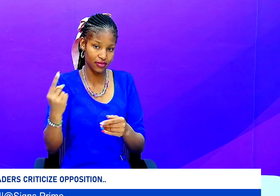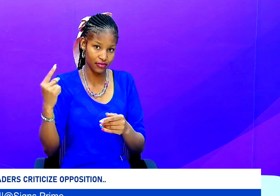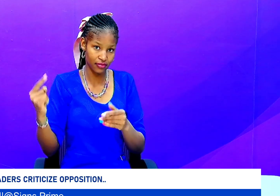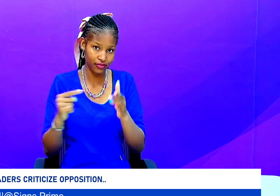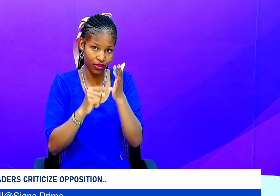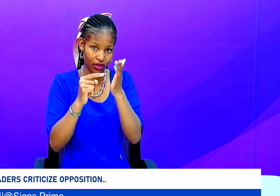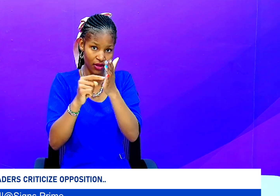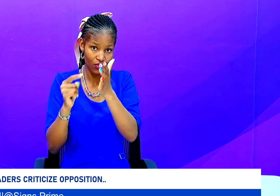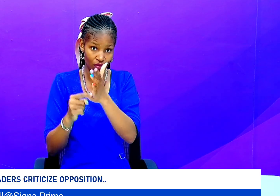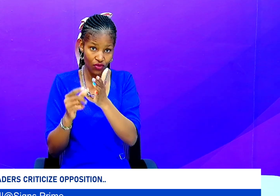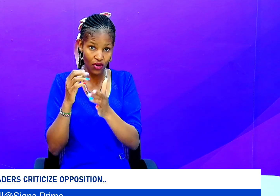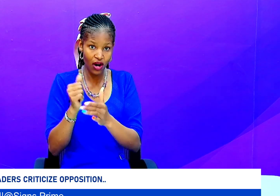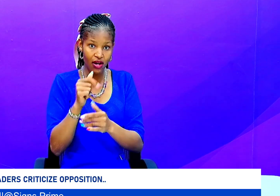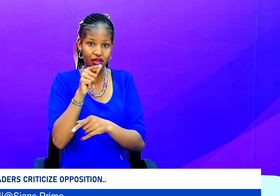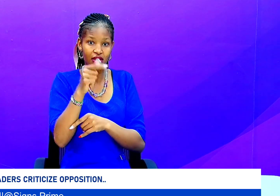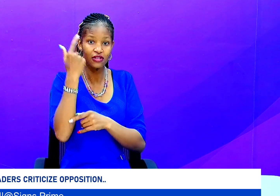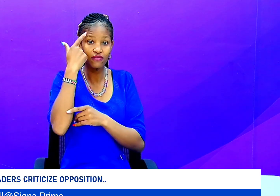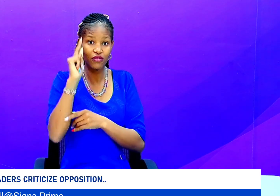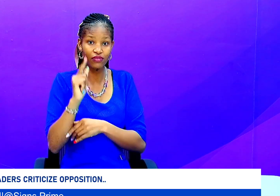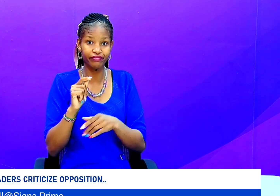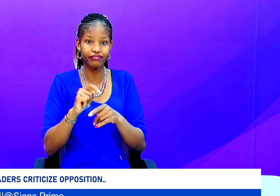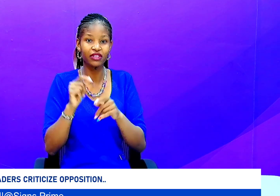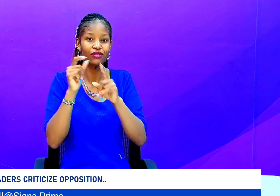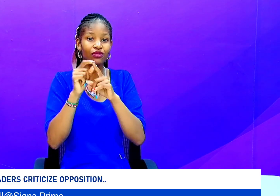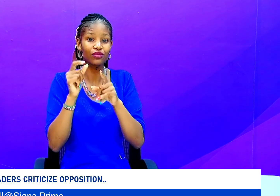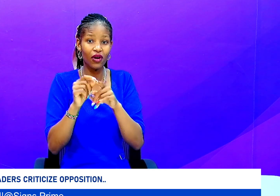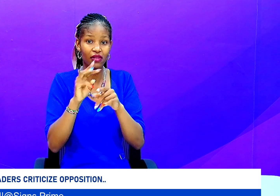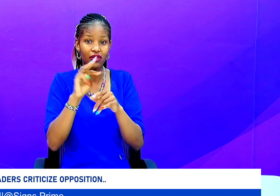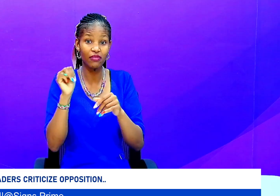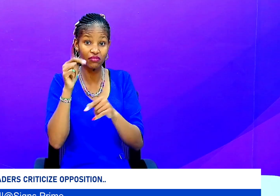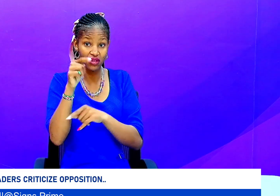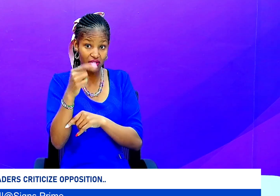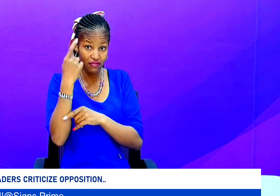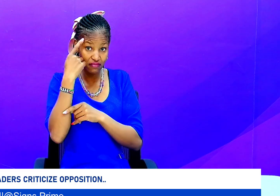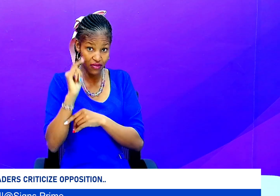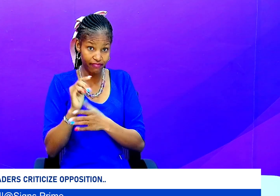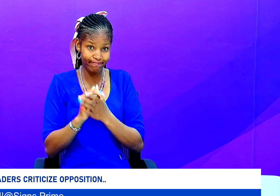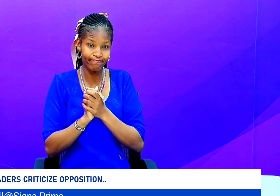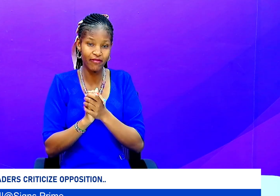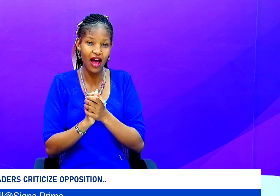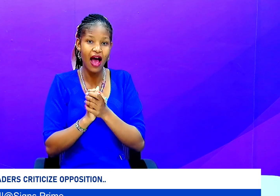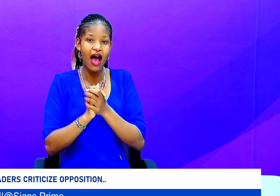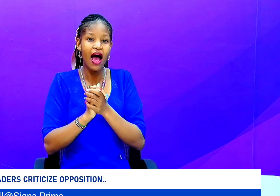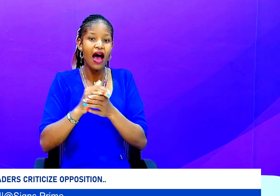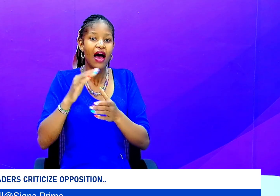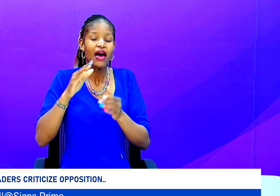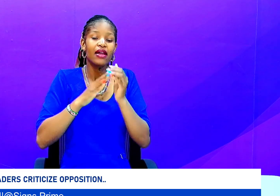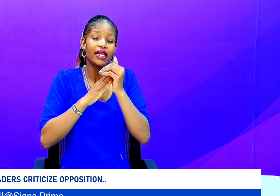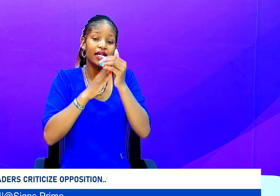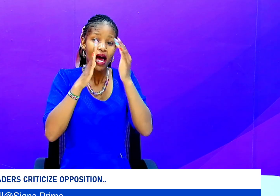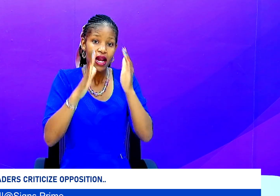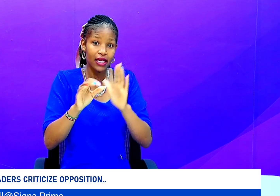They maintained that they are not intimidated by such threats, terming them a desperate attempt